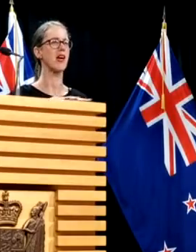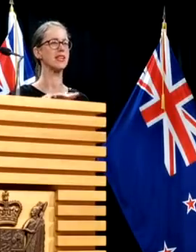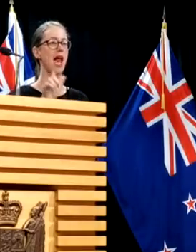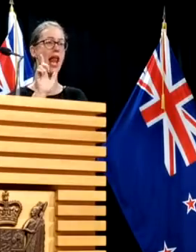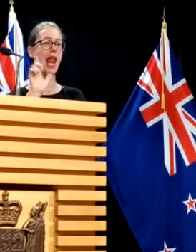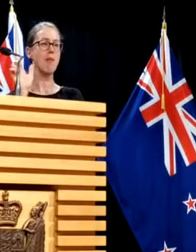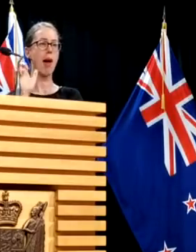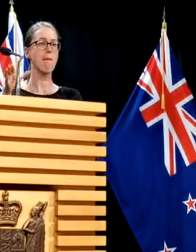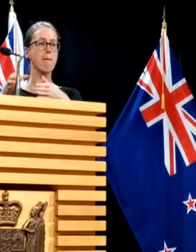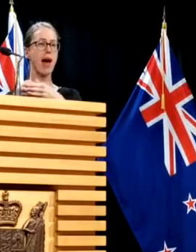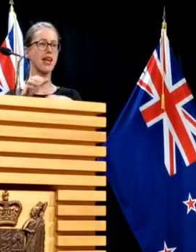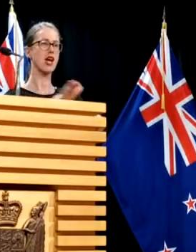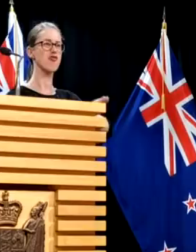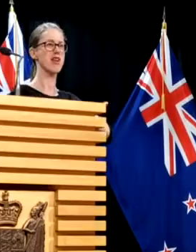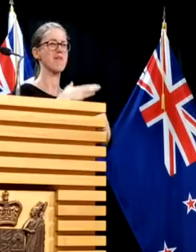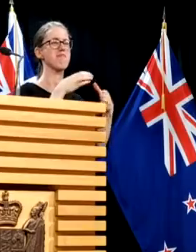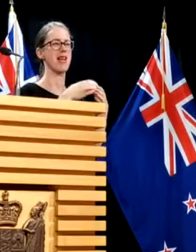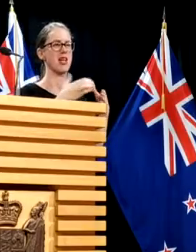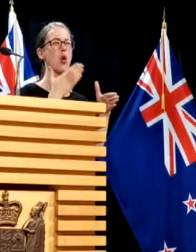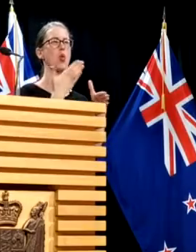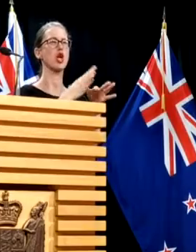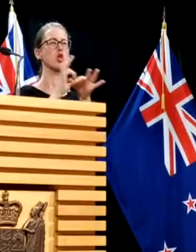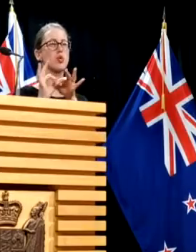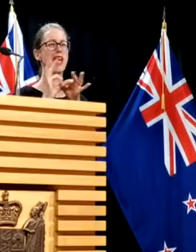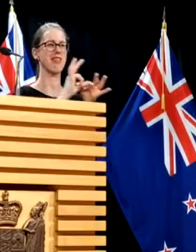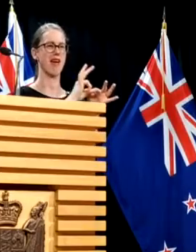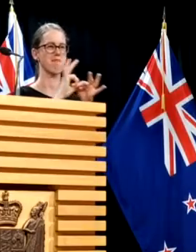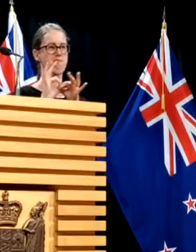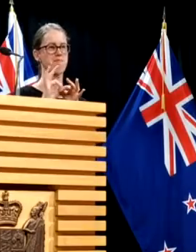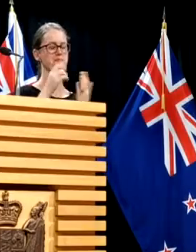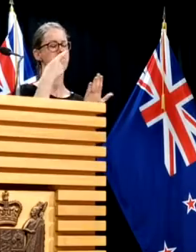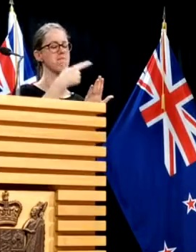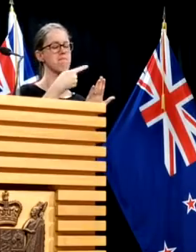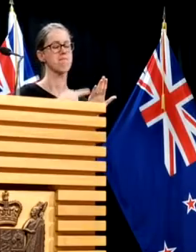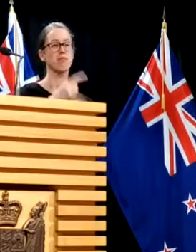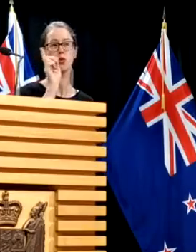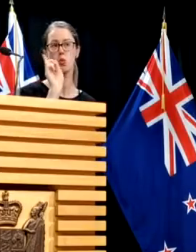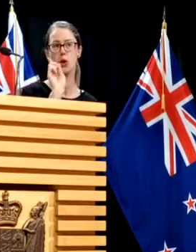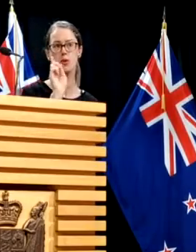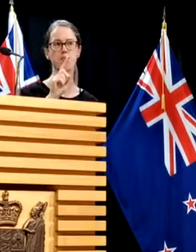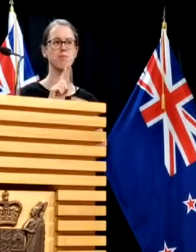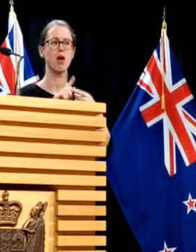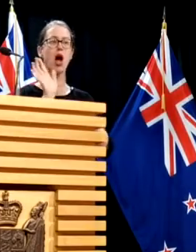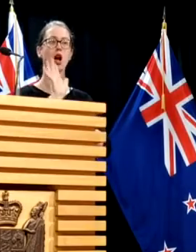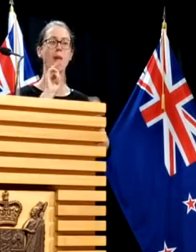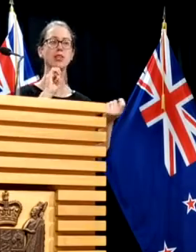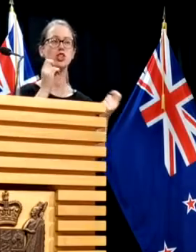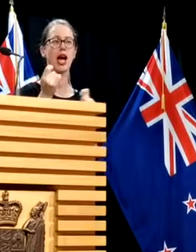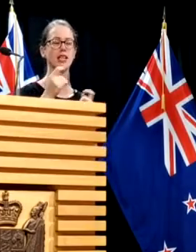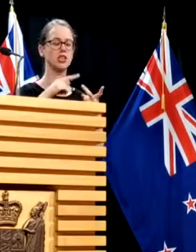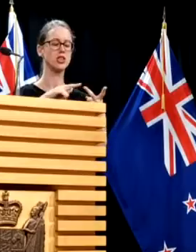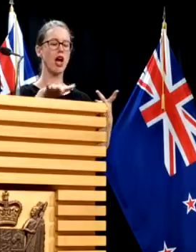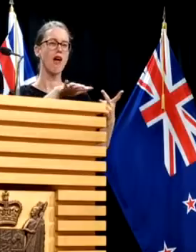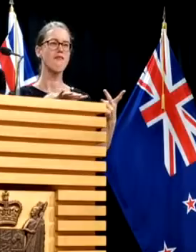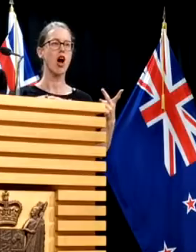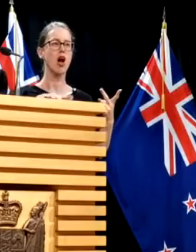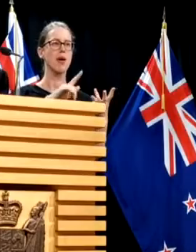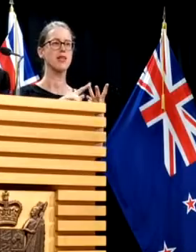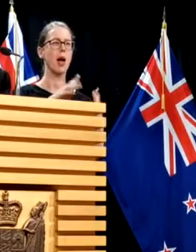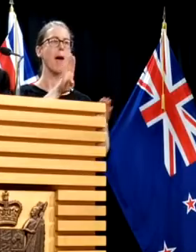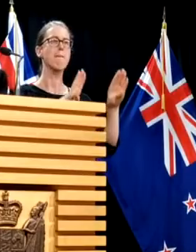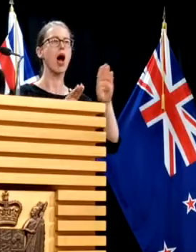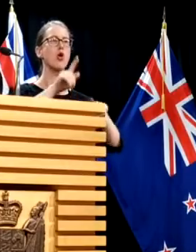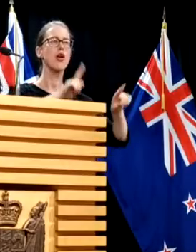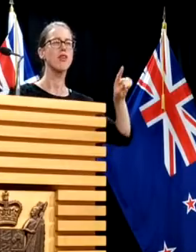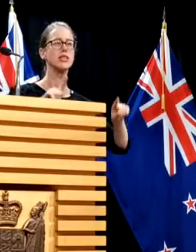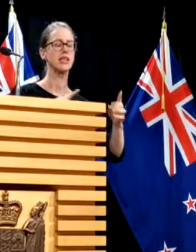and the Greens will work together. This is specifically around climate change, the environment, and biodiversity, as